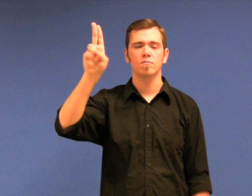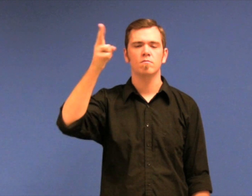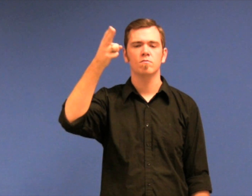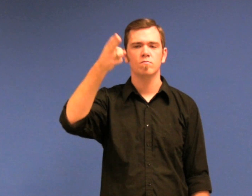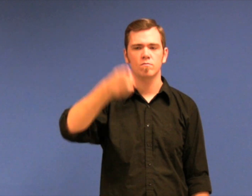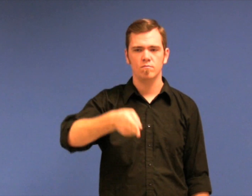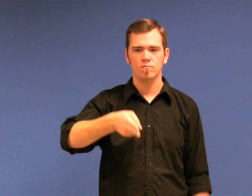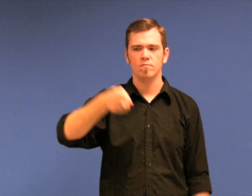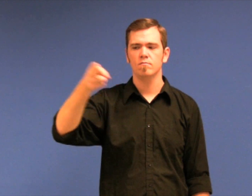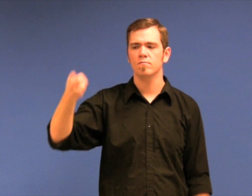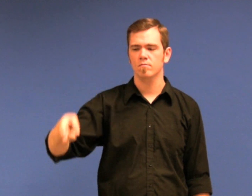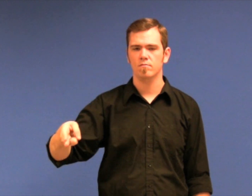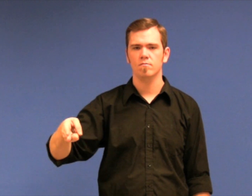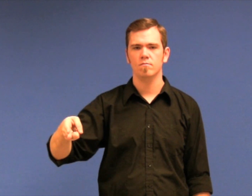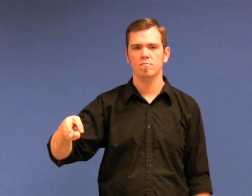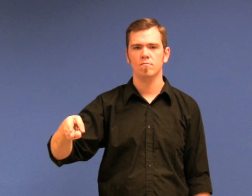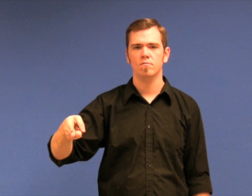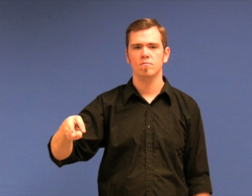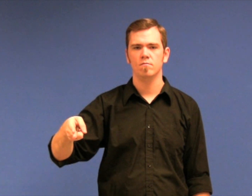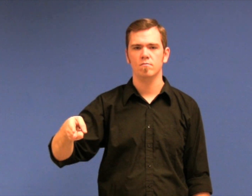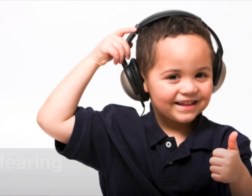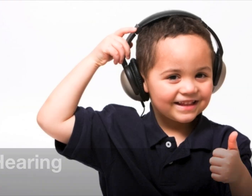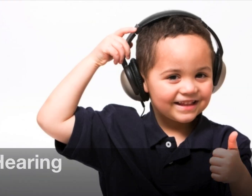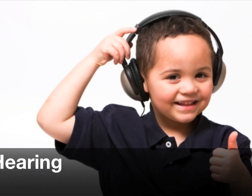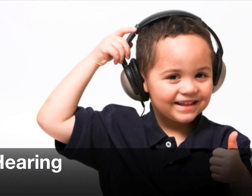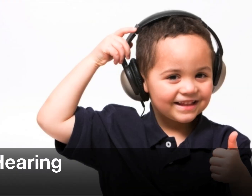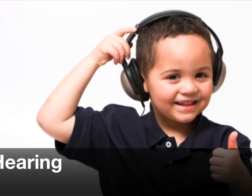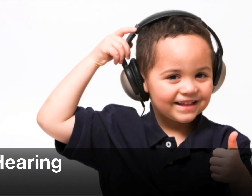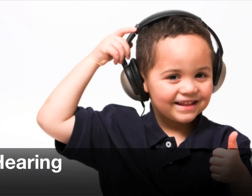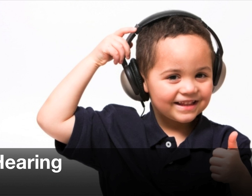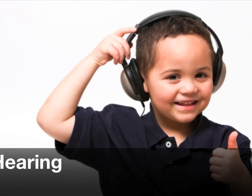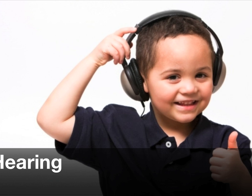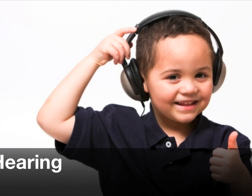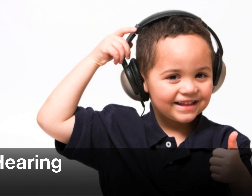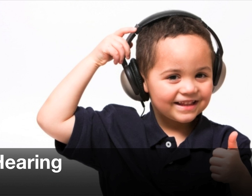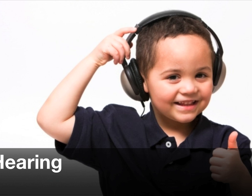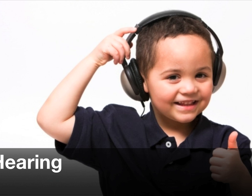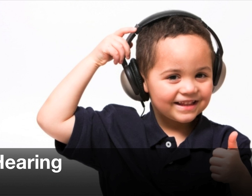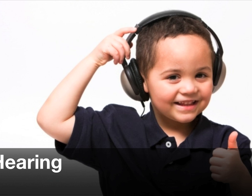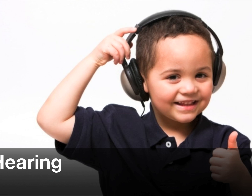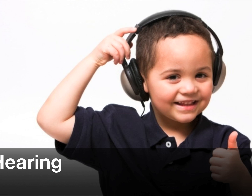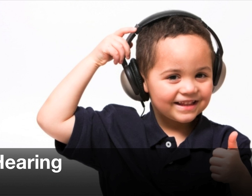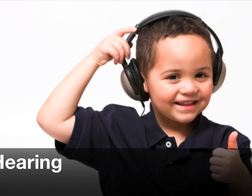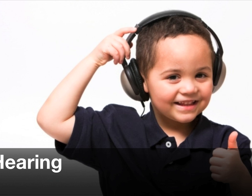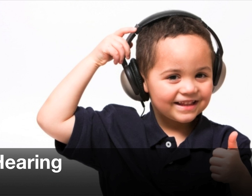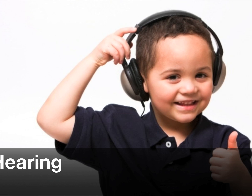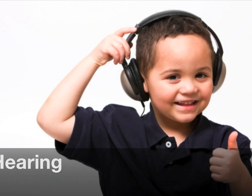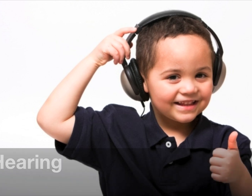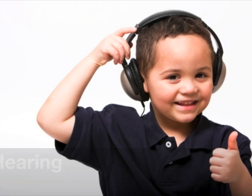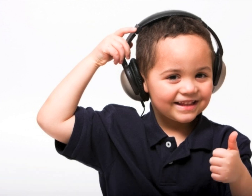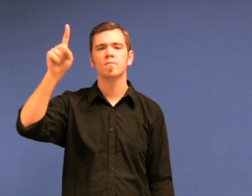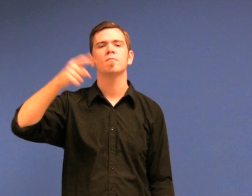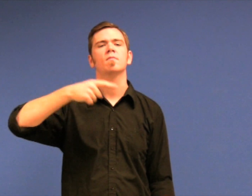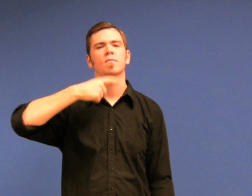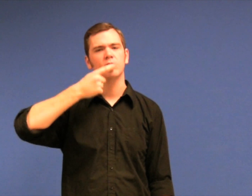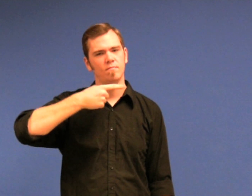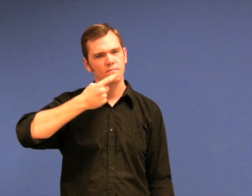bouncing H hand. Hard of hearing. All right, and then the last one is hearing, which is most everyone in the class